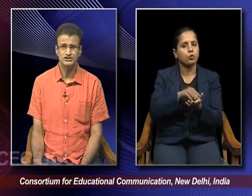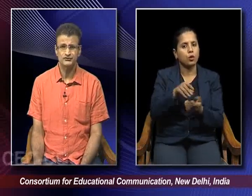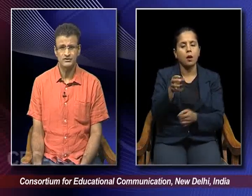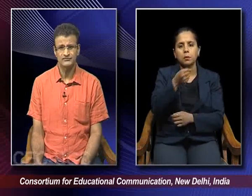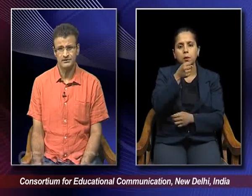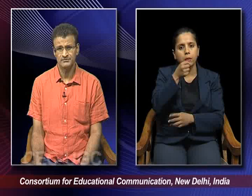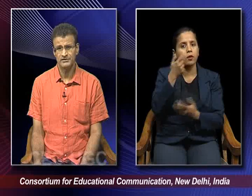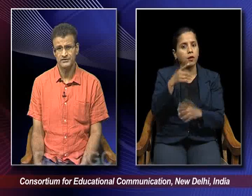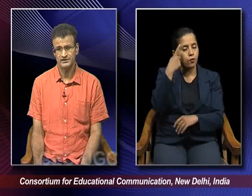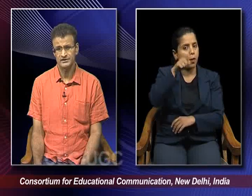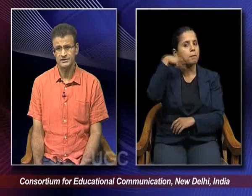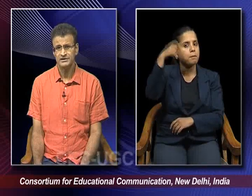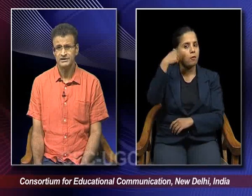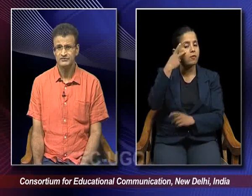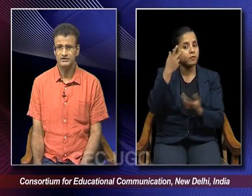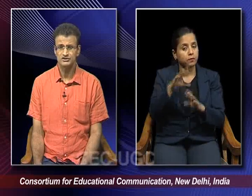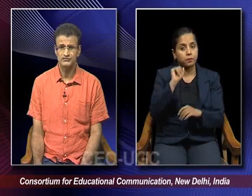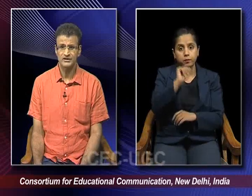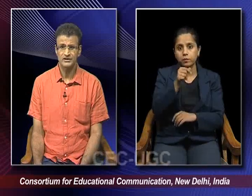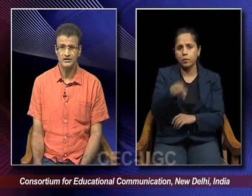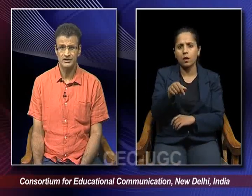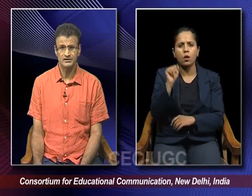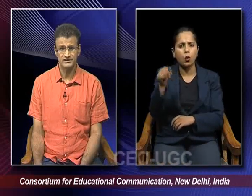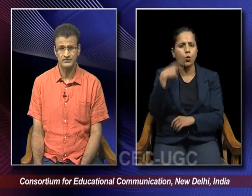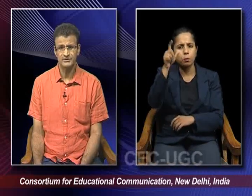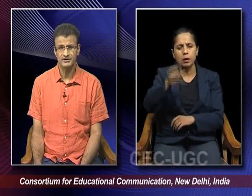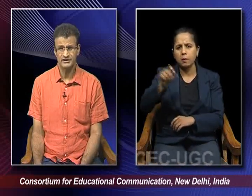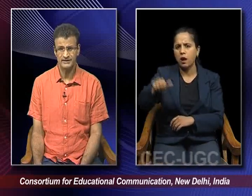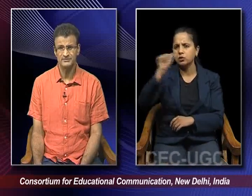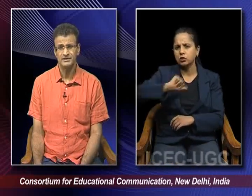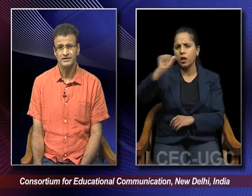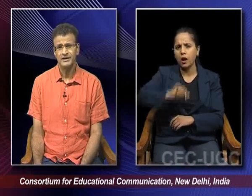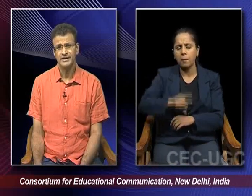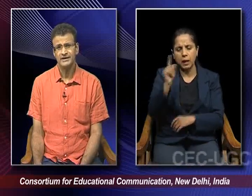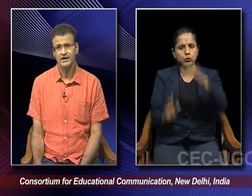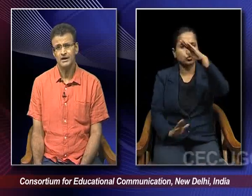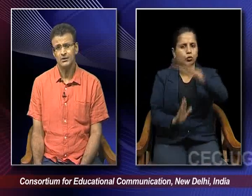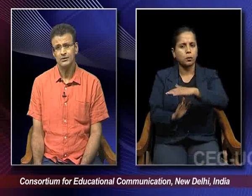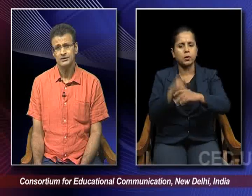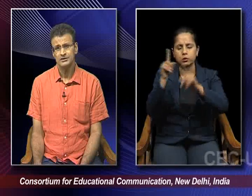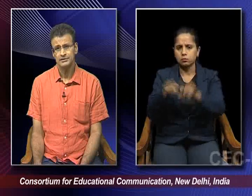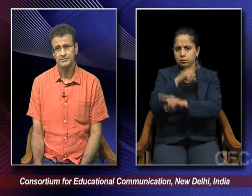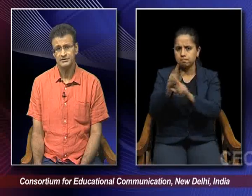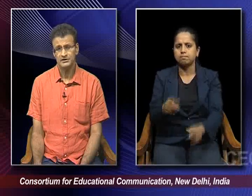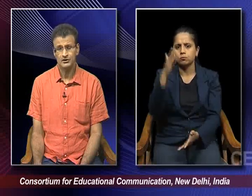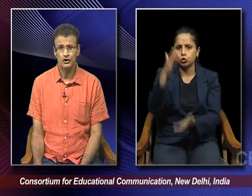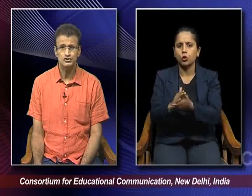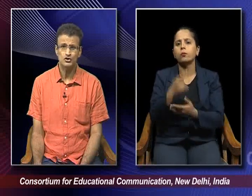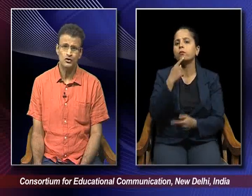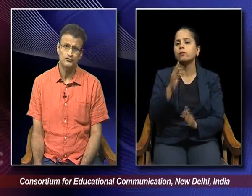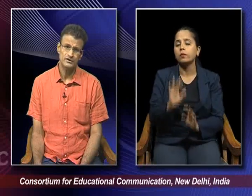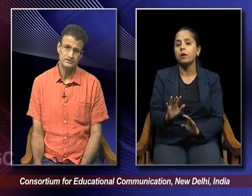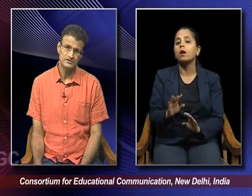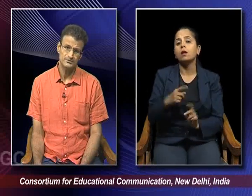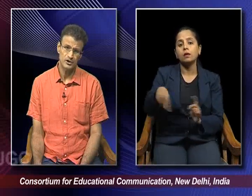speech for the film where the evils of drinking liquor, they were being condemned, and how the cause